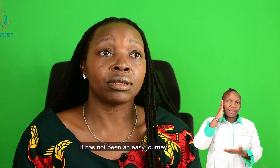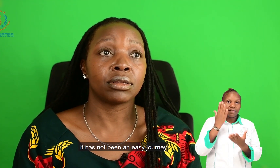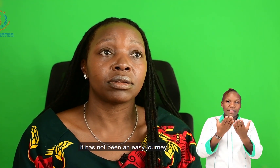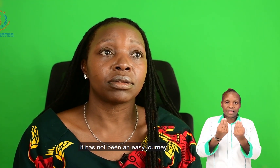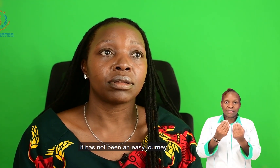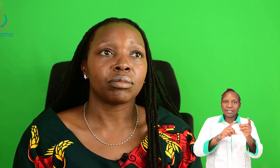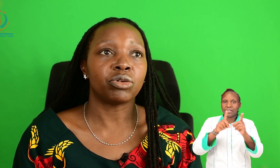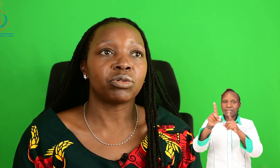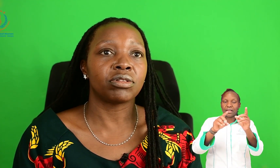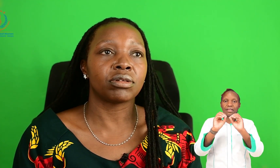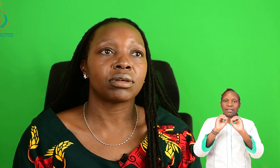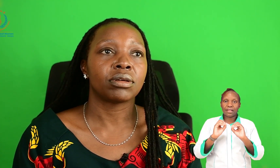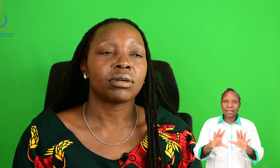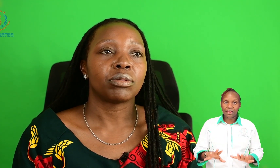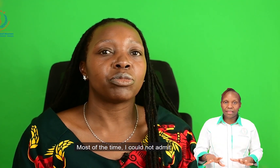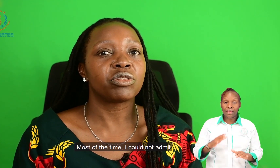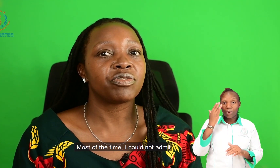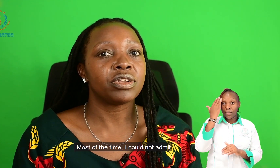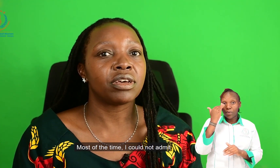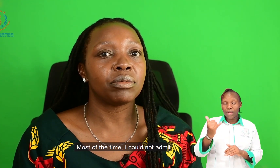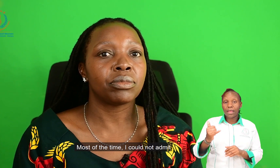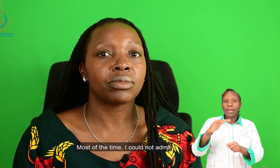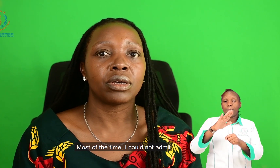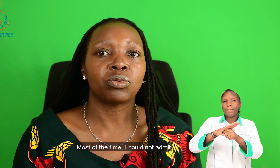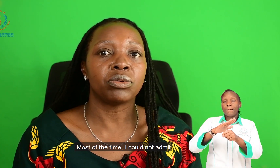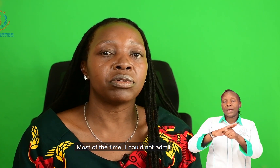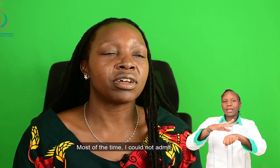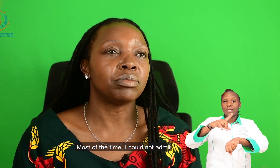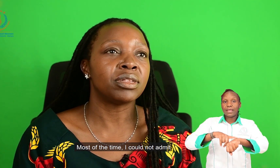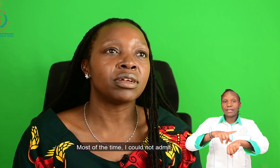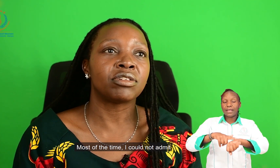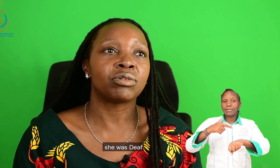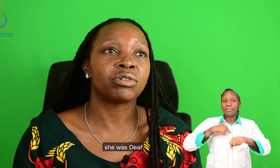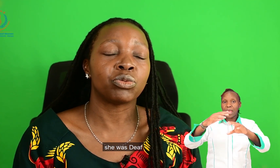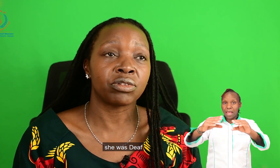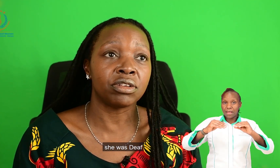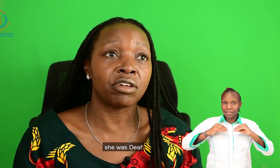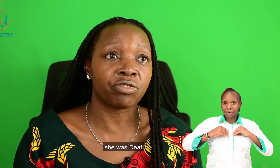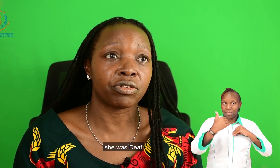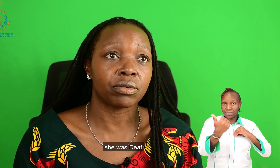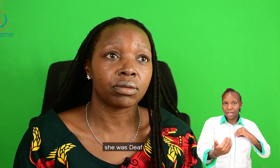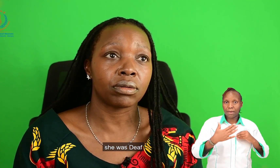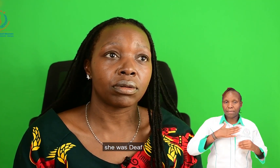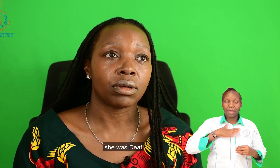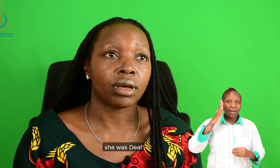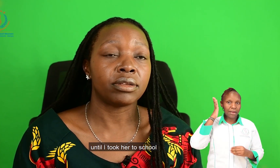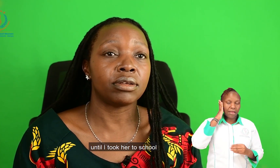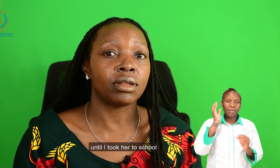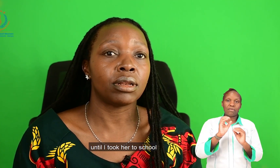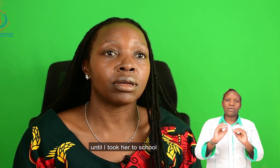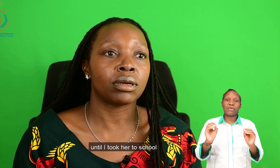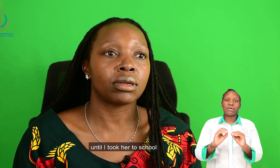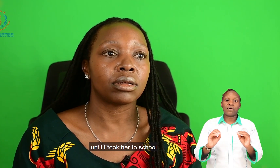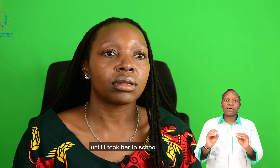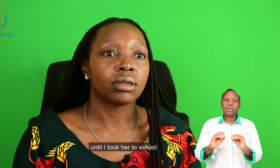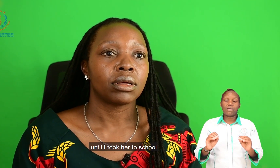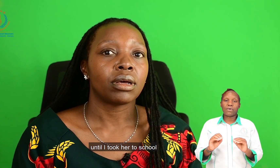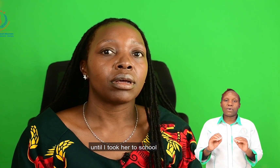journey because most of the time I could not admit that she was deaf until